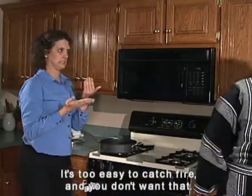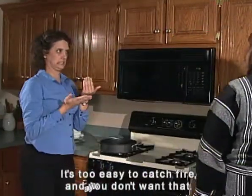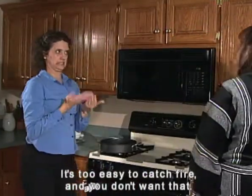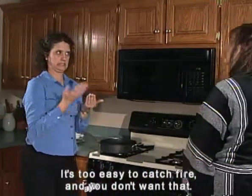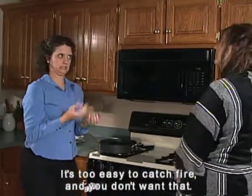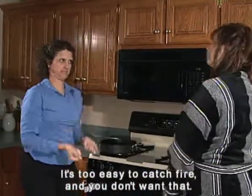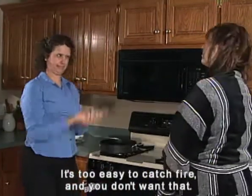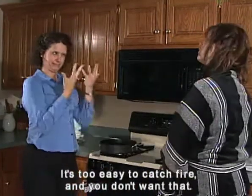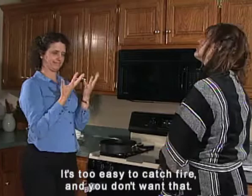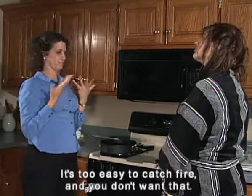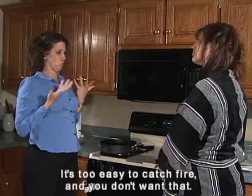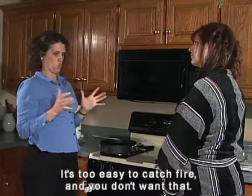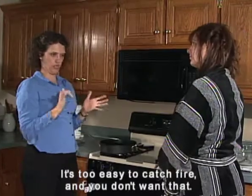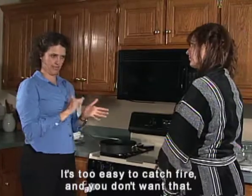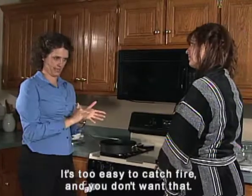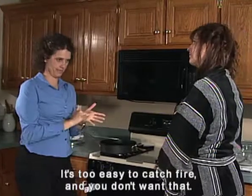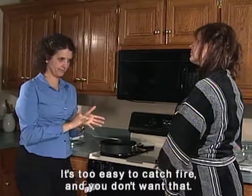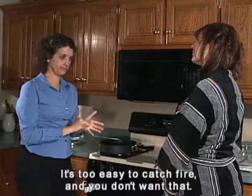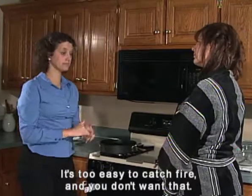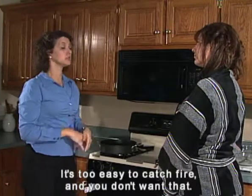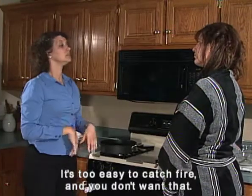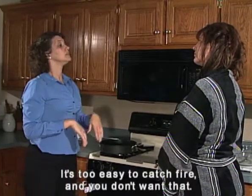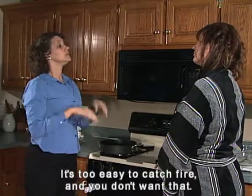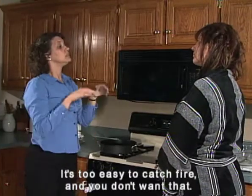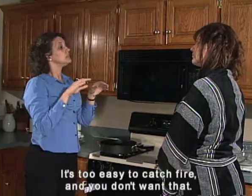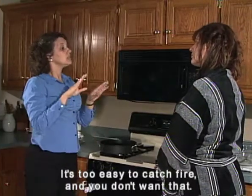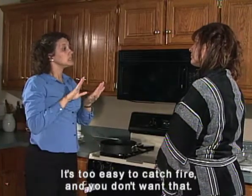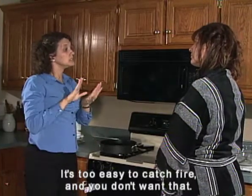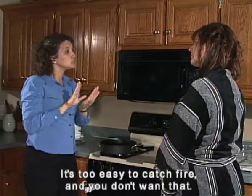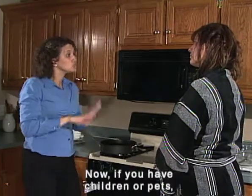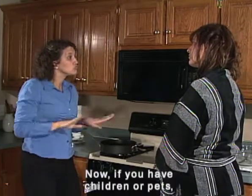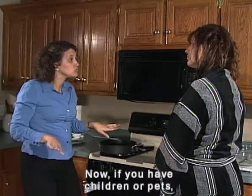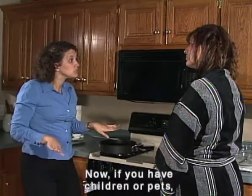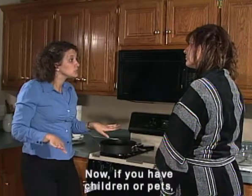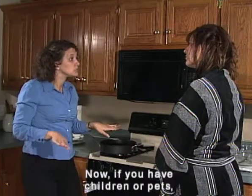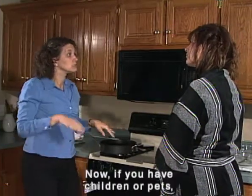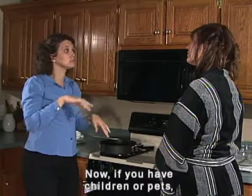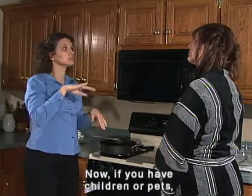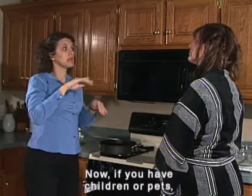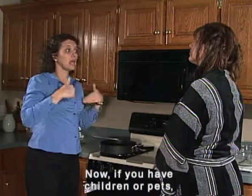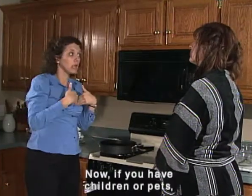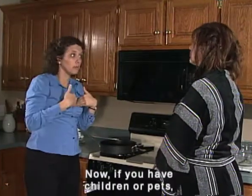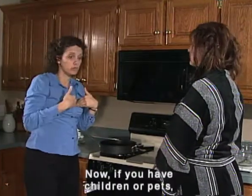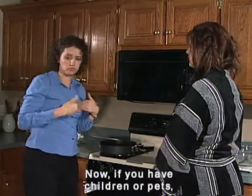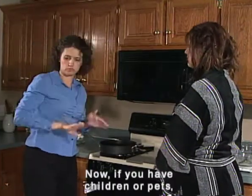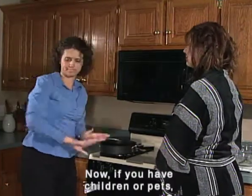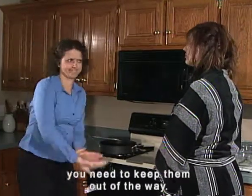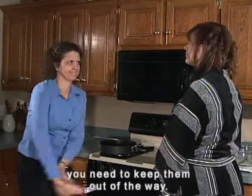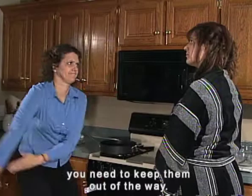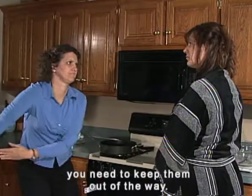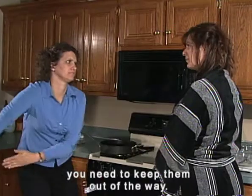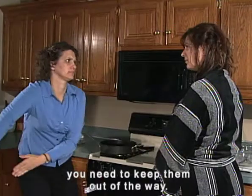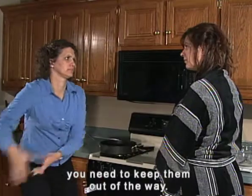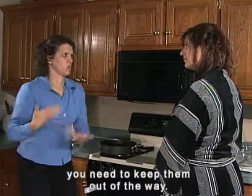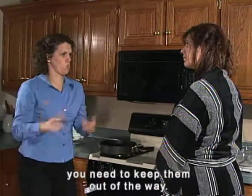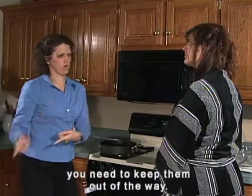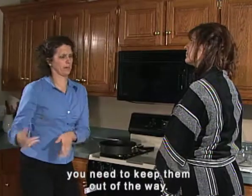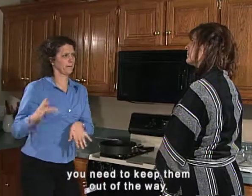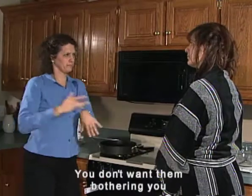It's too easy to catch fire and you don't want that. Now if you have children or pets, you need to keep them out of the way. You don't